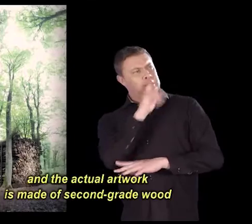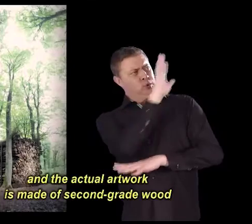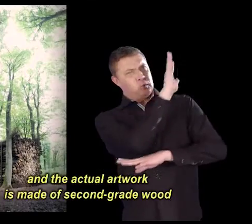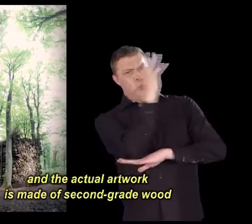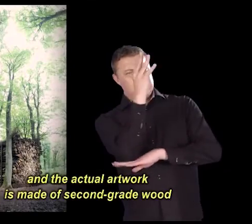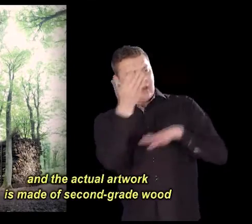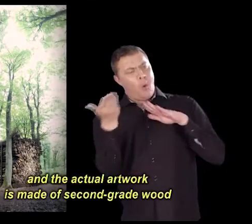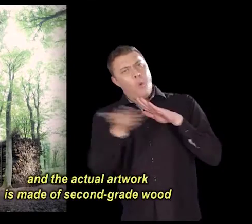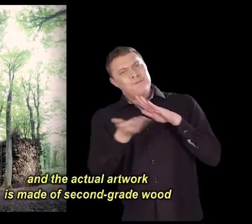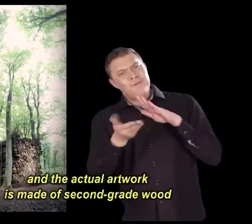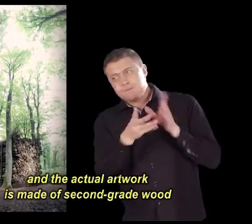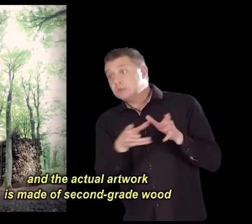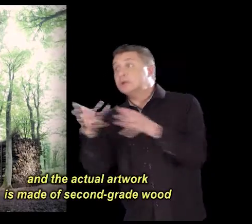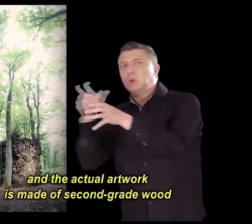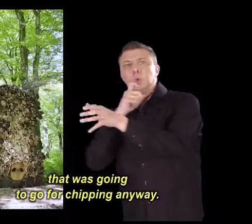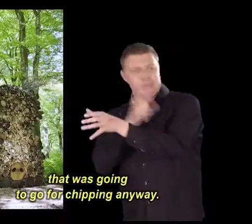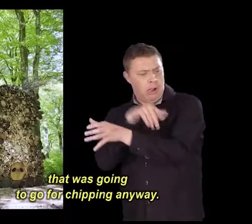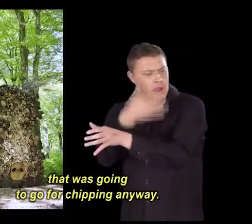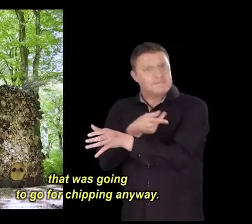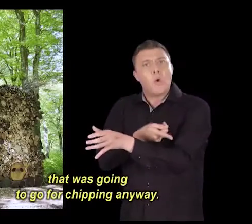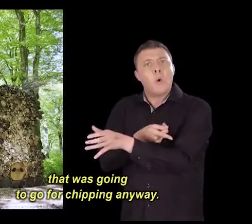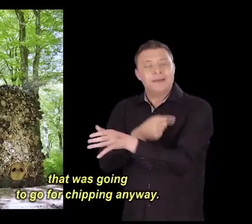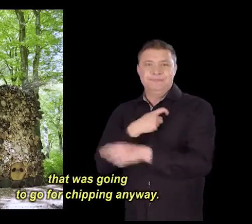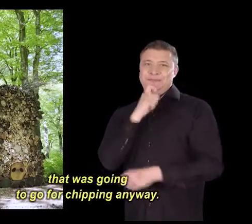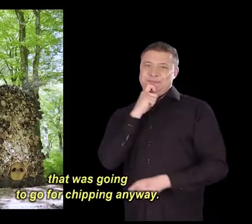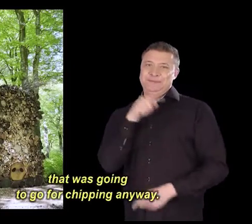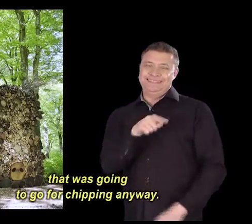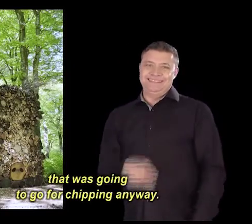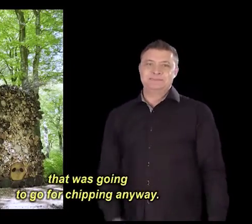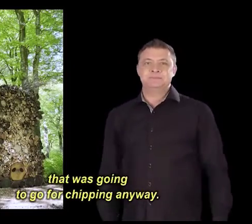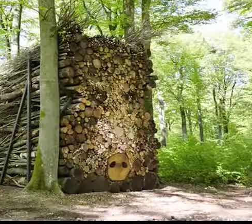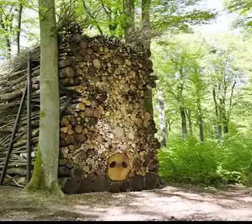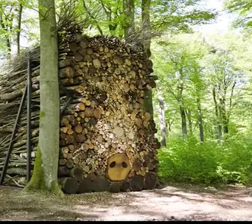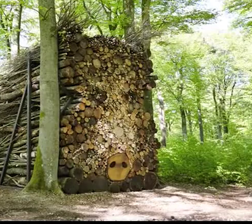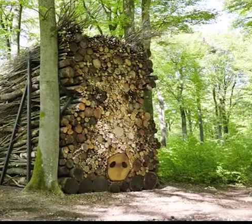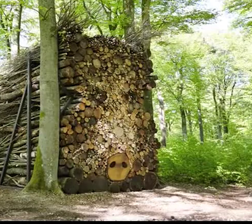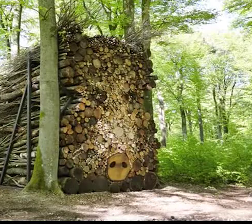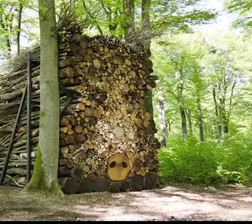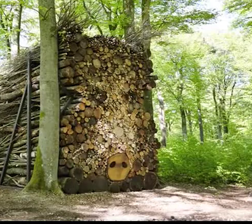the actual artwork's made of the second grade wood that was just going to go for chipping anyway.